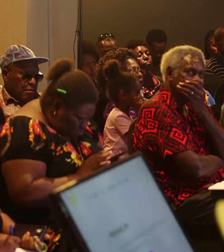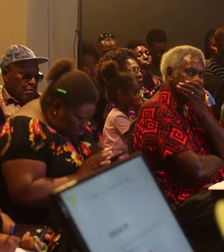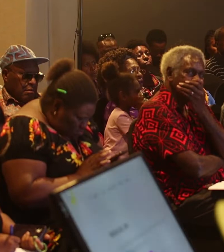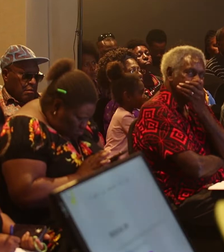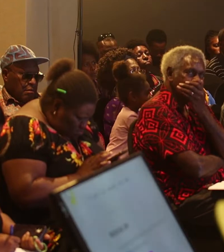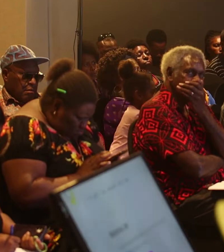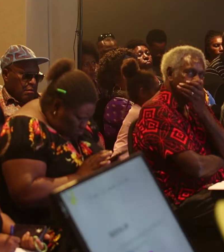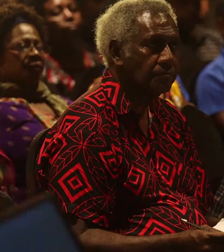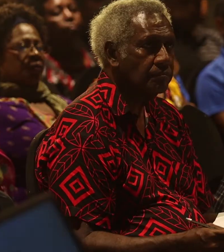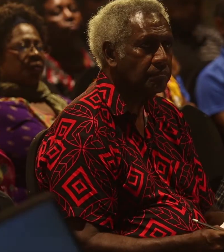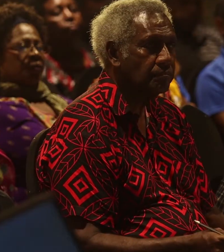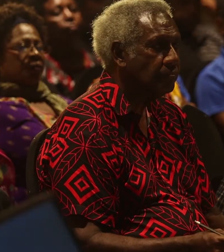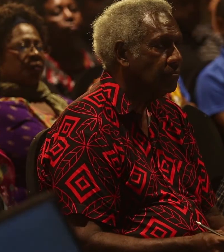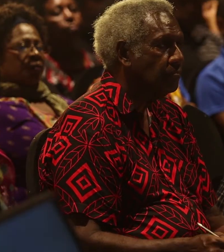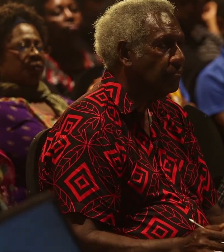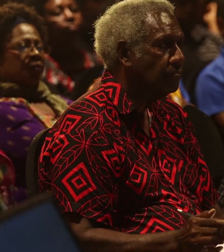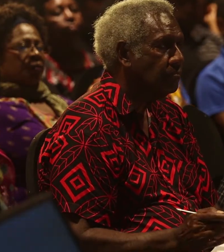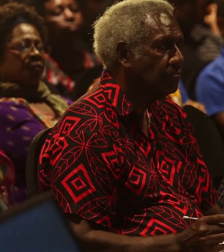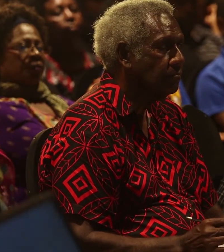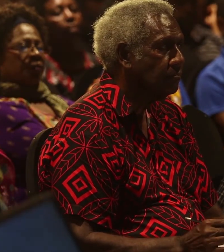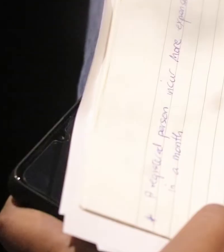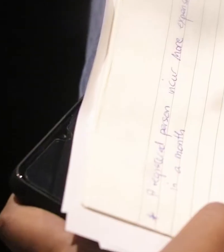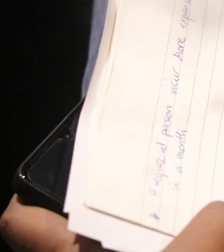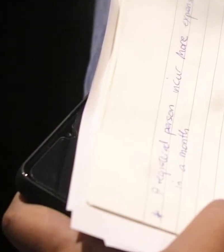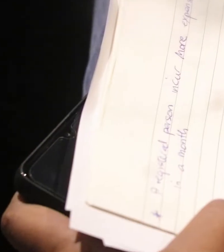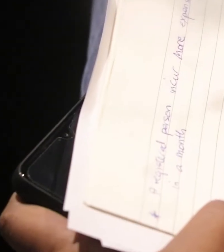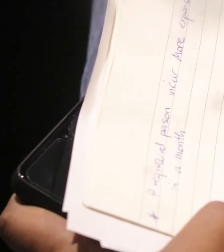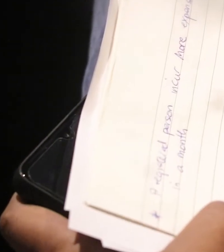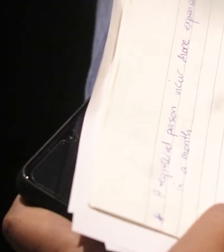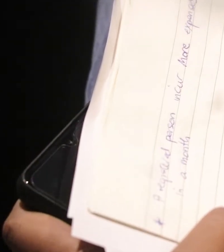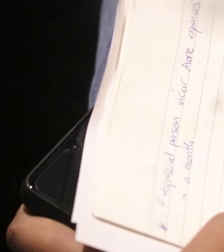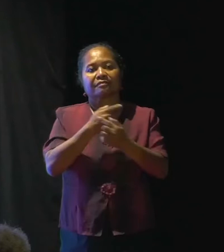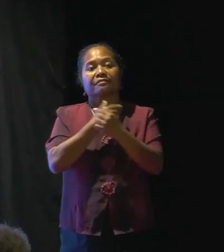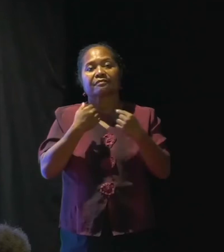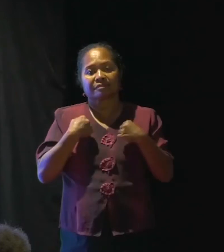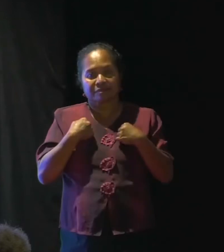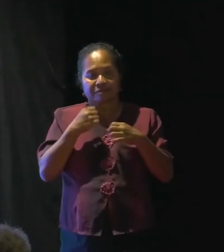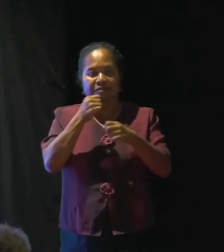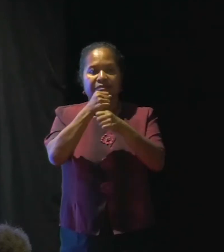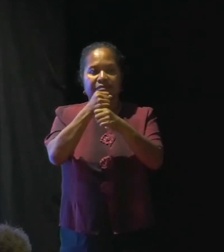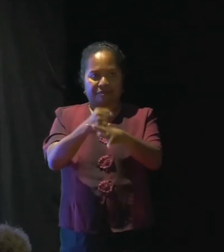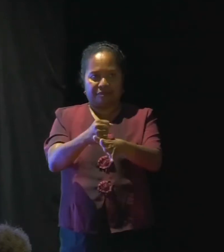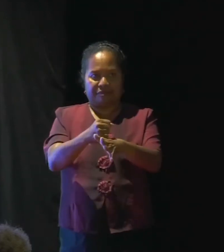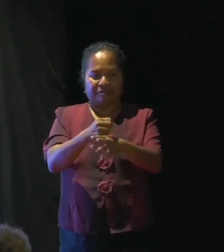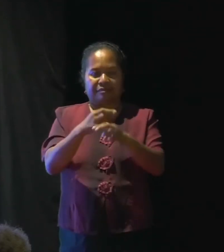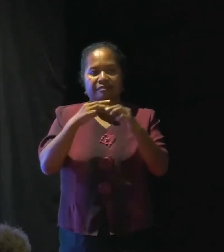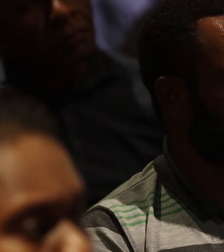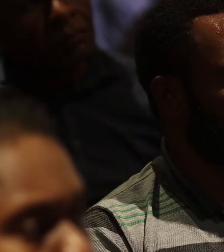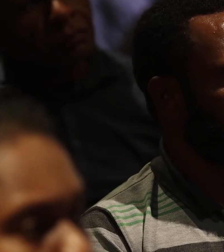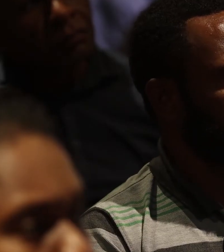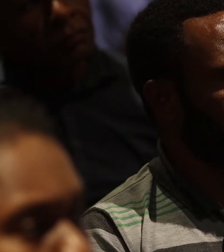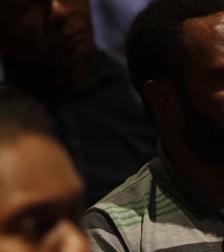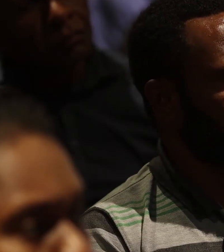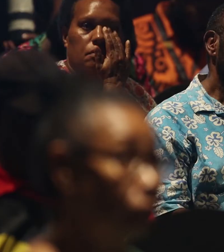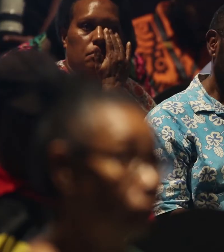is the same. A SME product of our own. And we also have the government one, which is the government enhancement scheme loan.